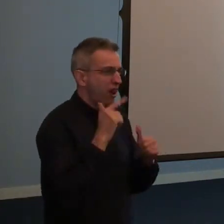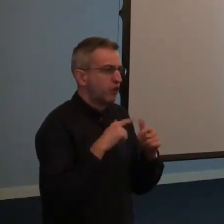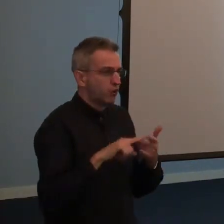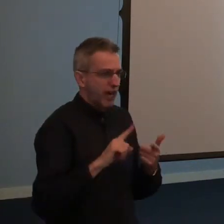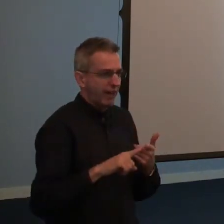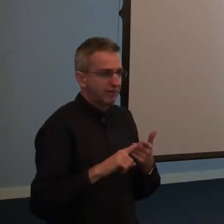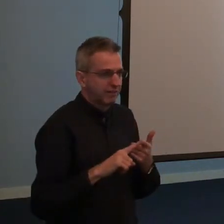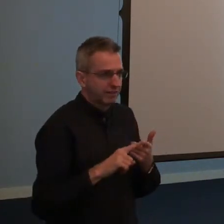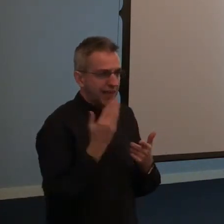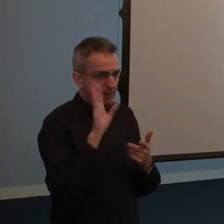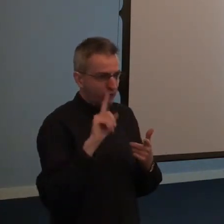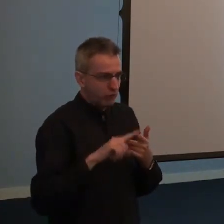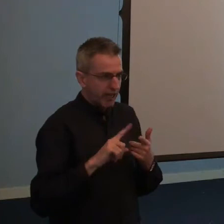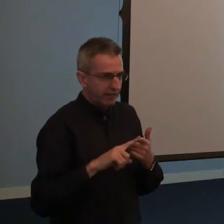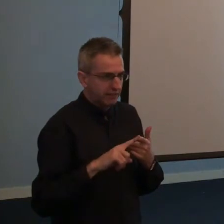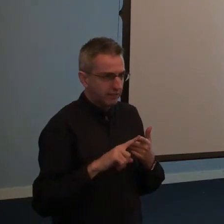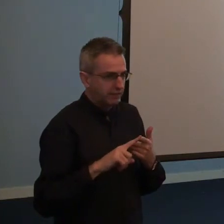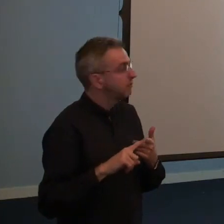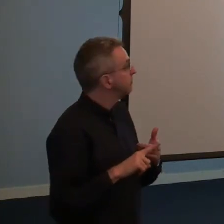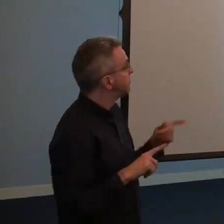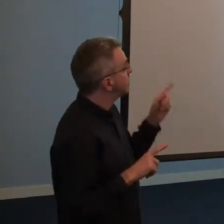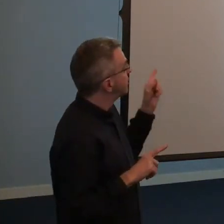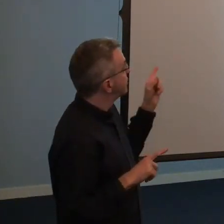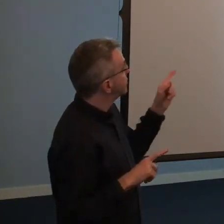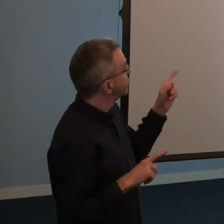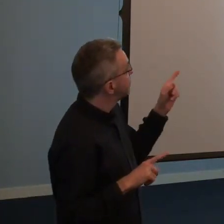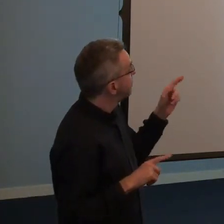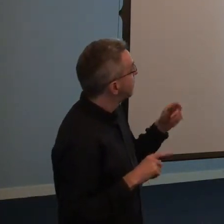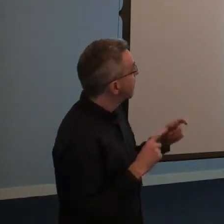So the final part I mentioned earlier about liberal eugenics.